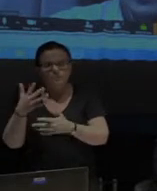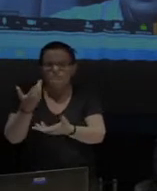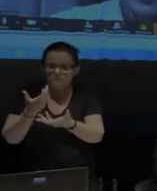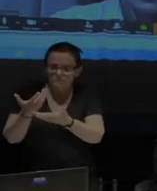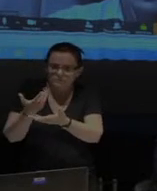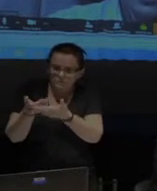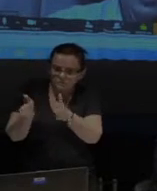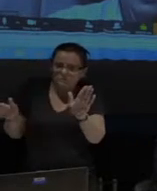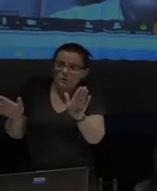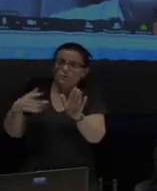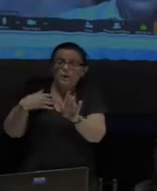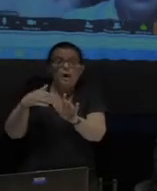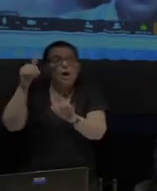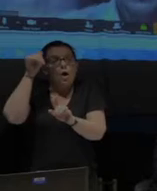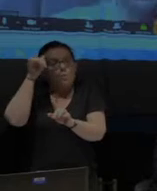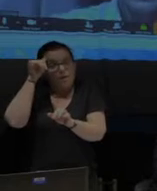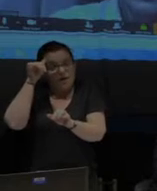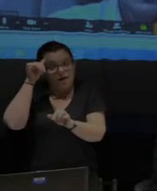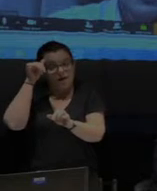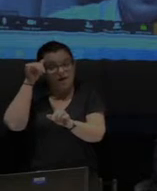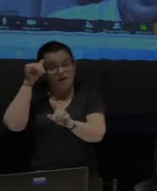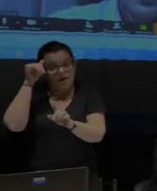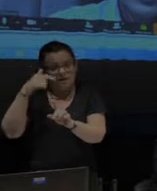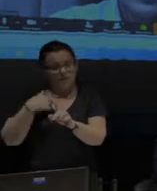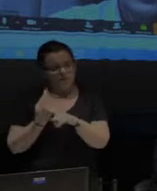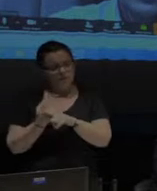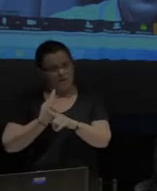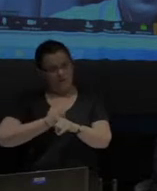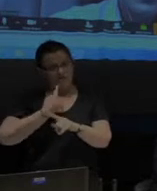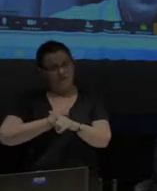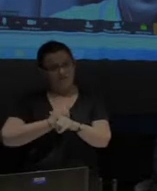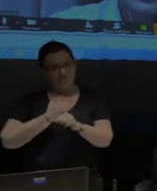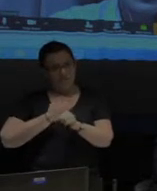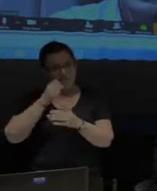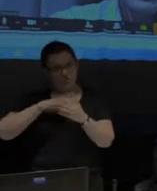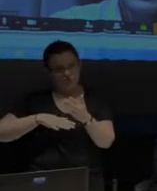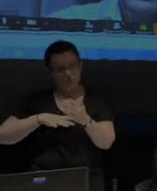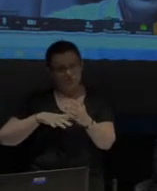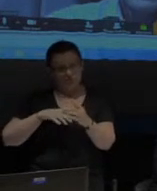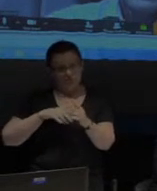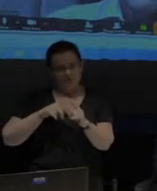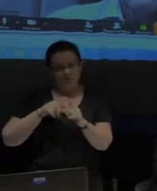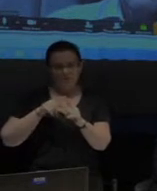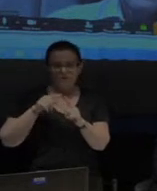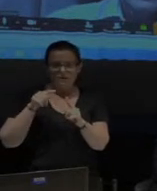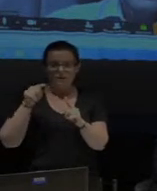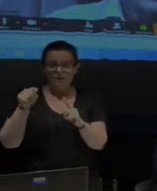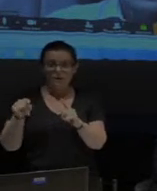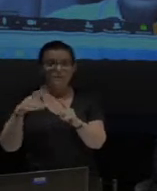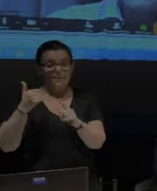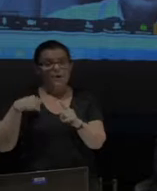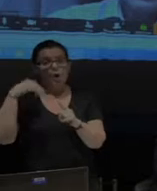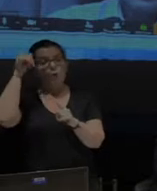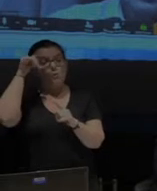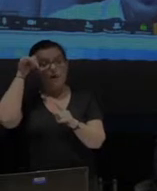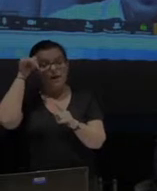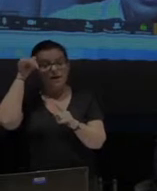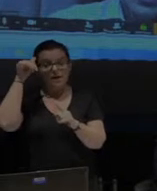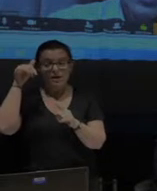we think we are, and I'm speaking for myself and my experience, there are still going to